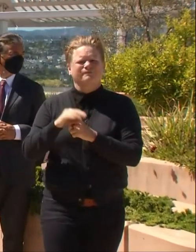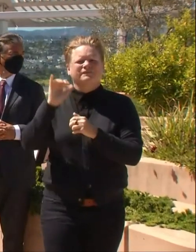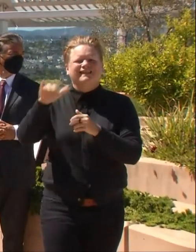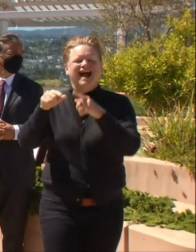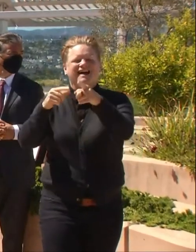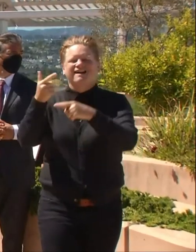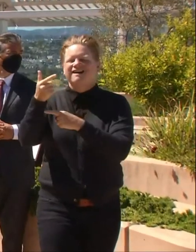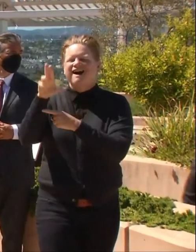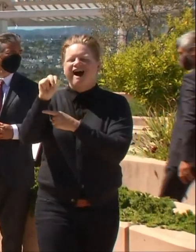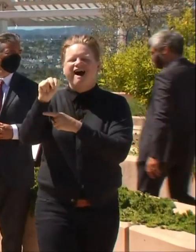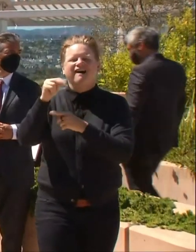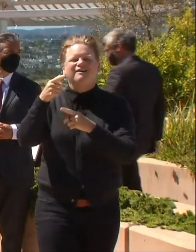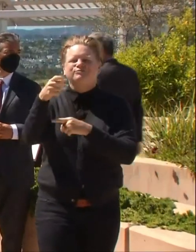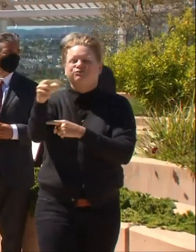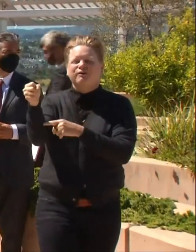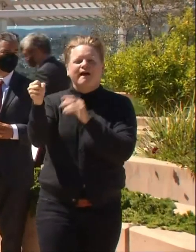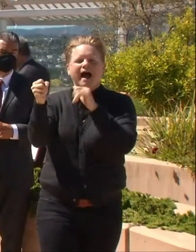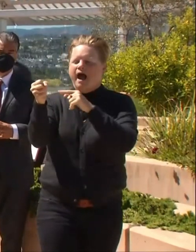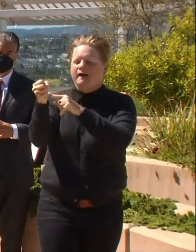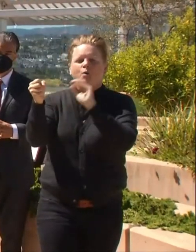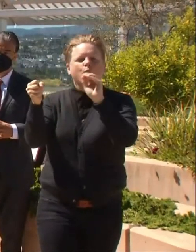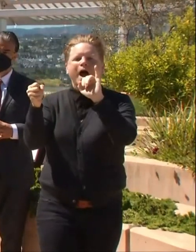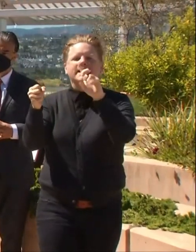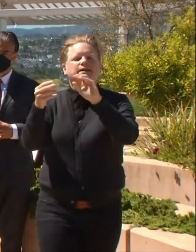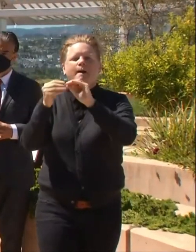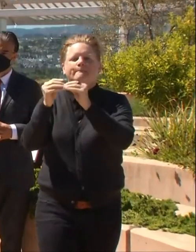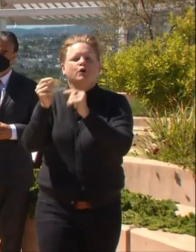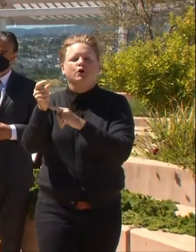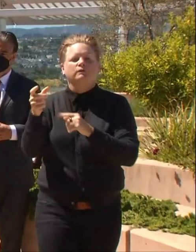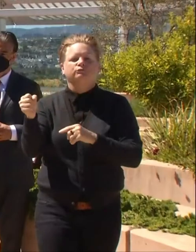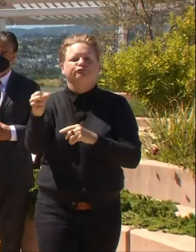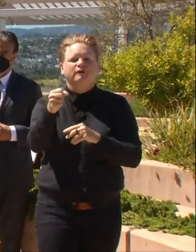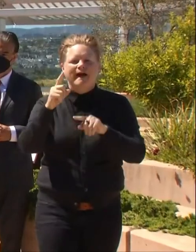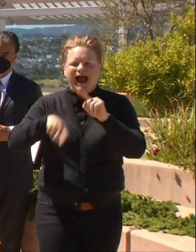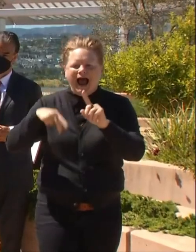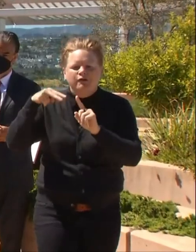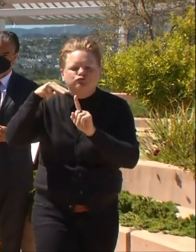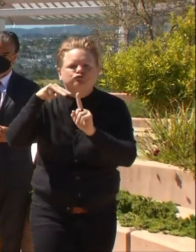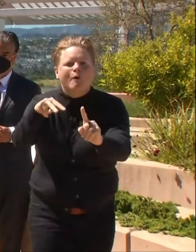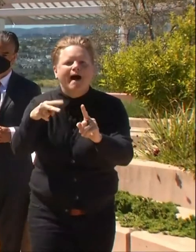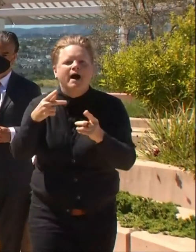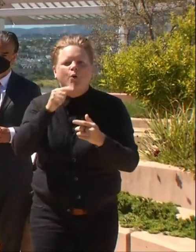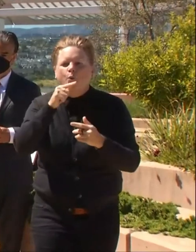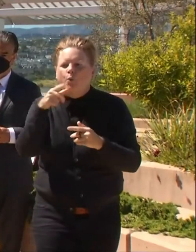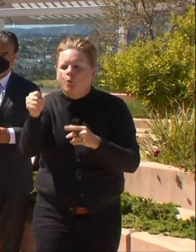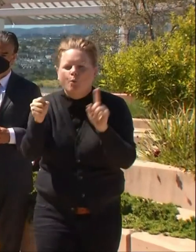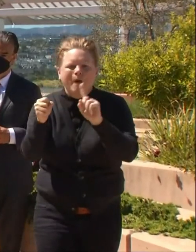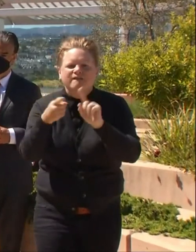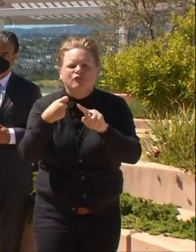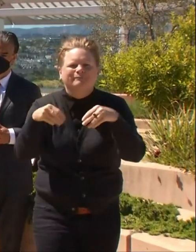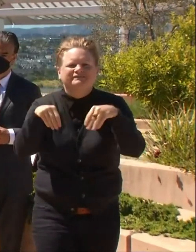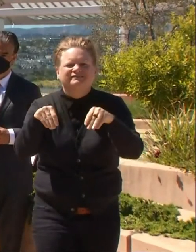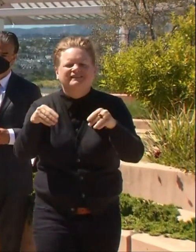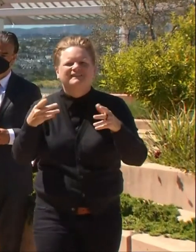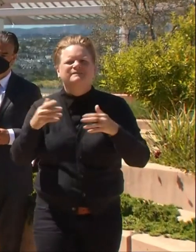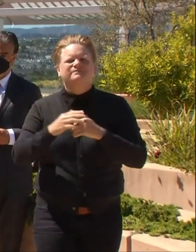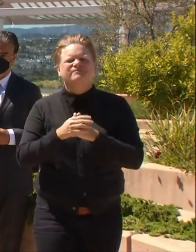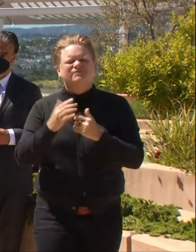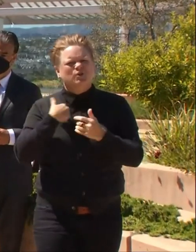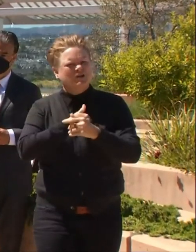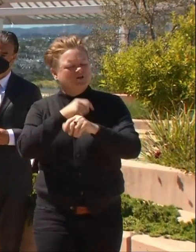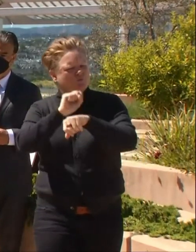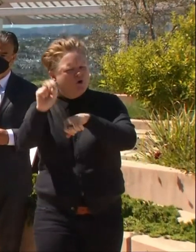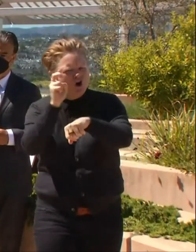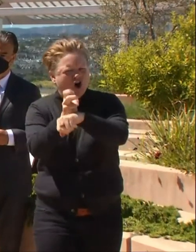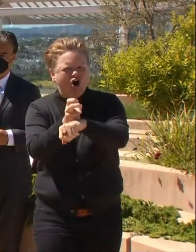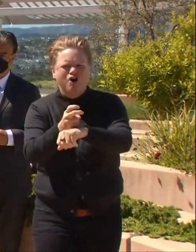we're having as it relates to gun restraining orders. The need to promote those and work we're doing with gun